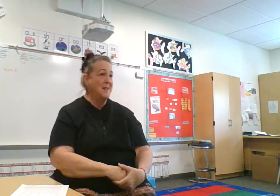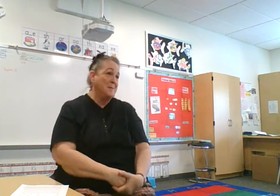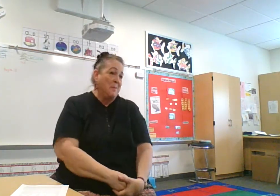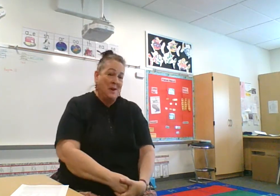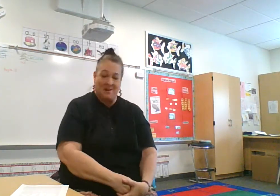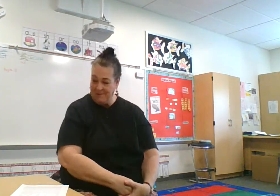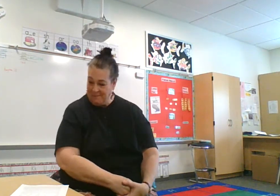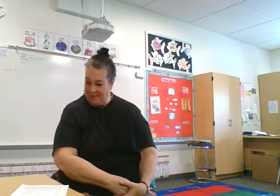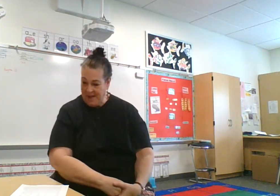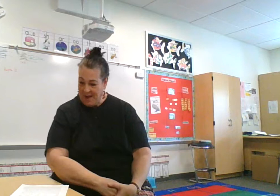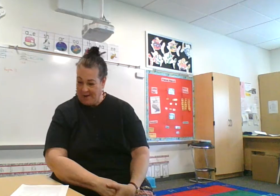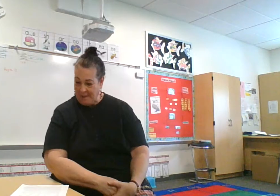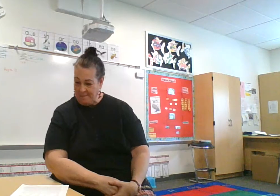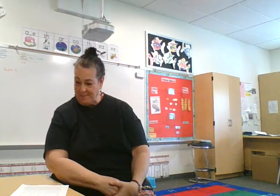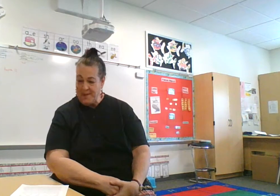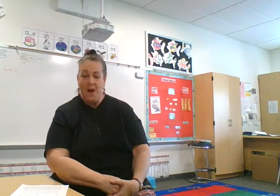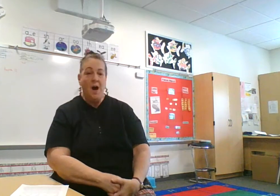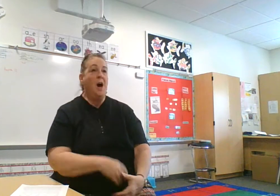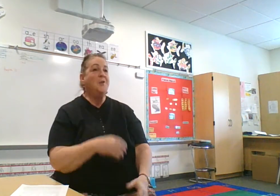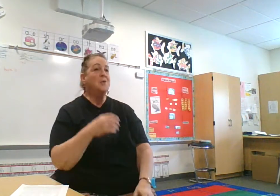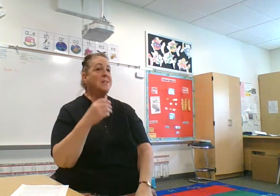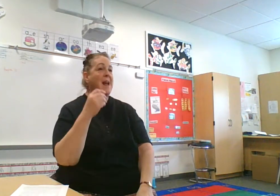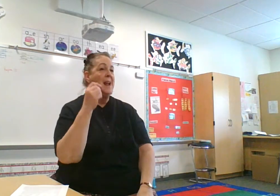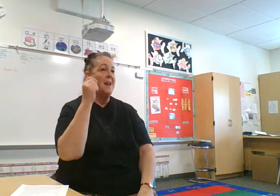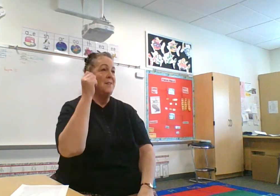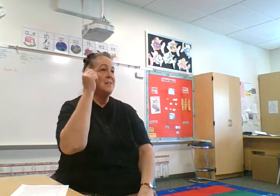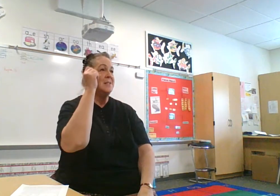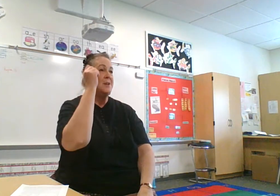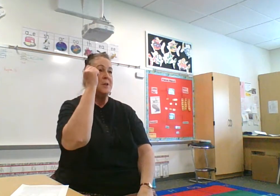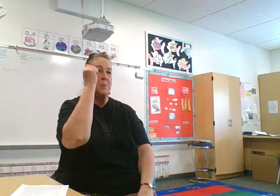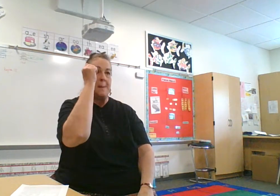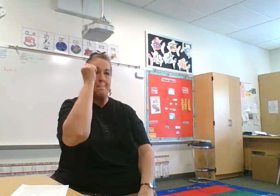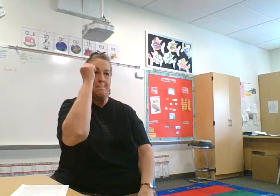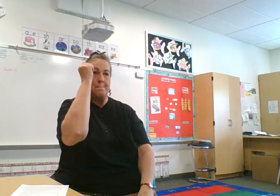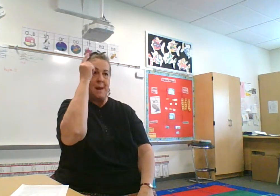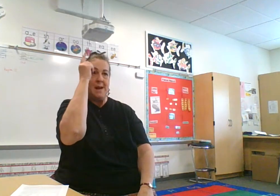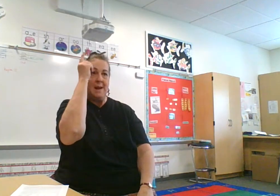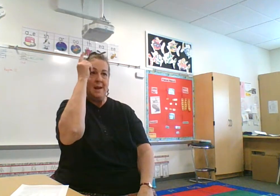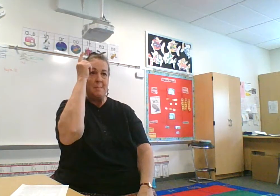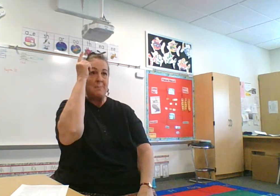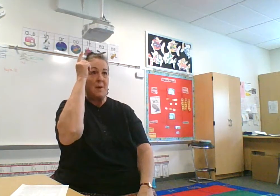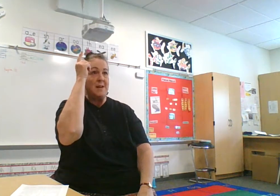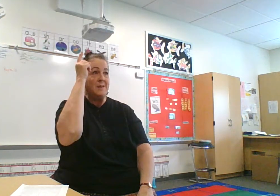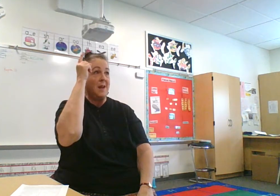but whatever. Okay. Understand. This is a good one. Bing! My brain, the light